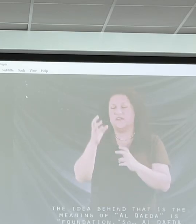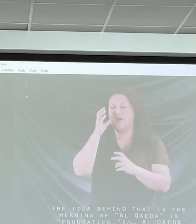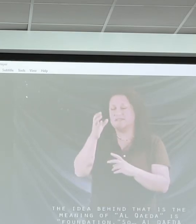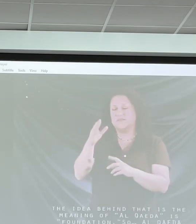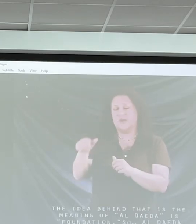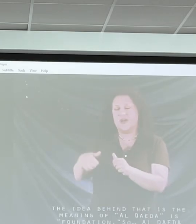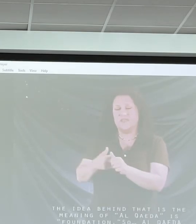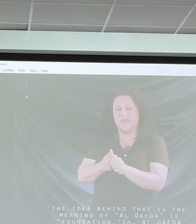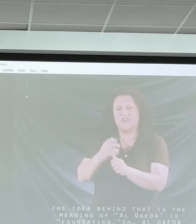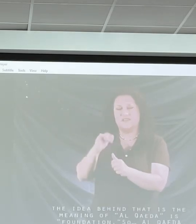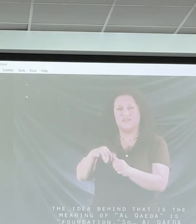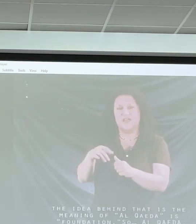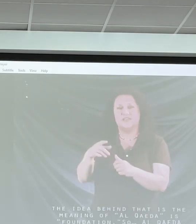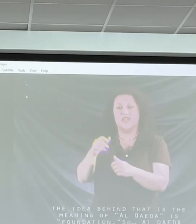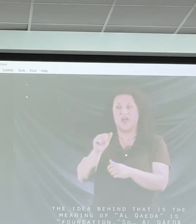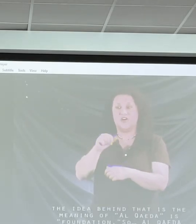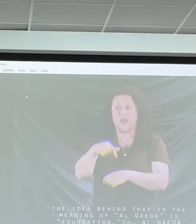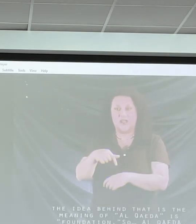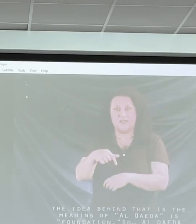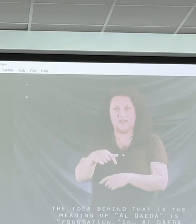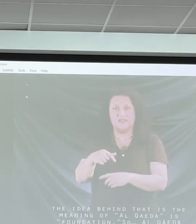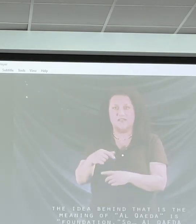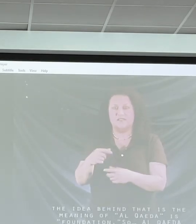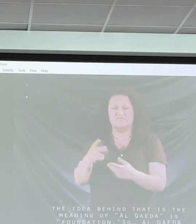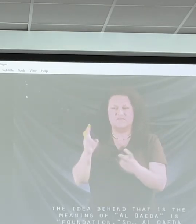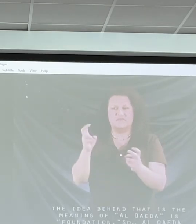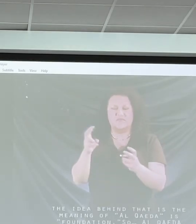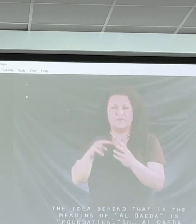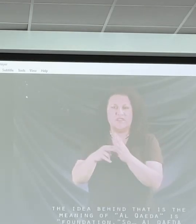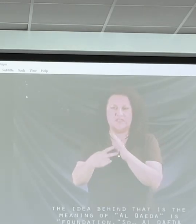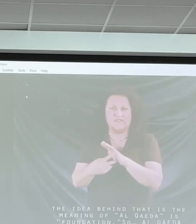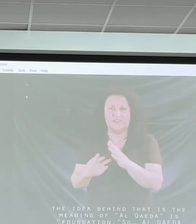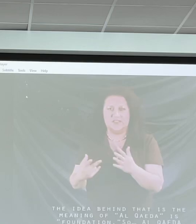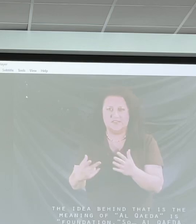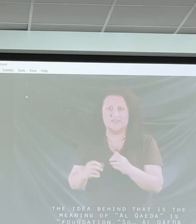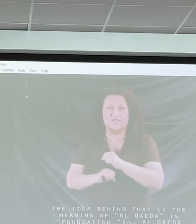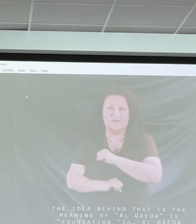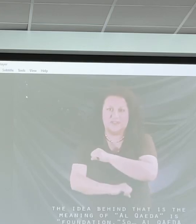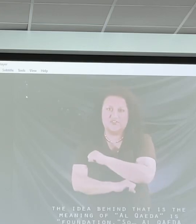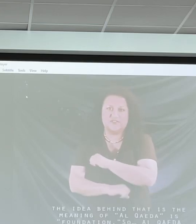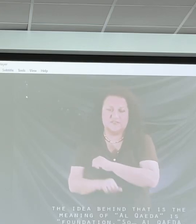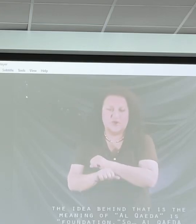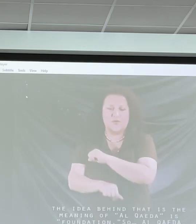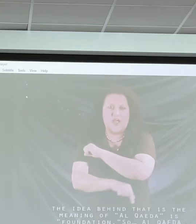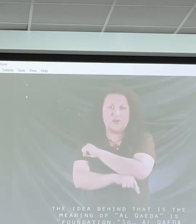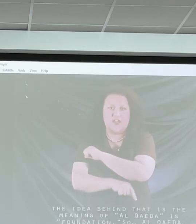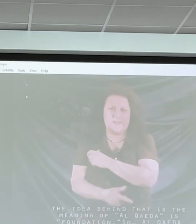concept behind that is that Al-Qaeda, the meaning of it is foundation, so Al-Qaeda.